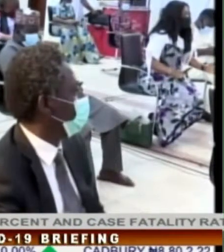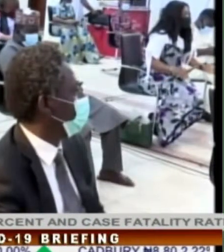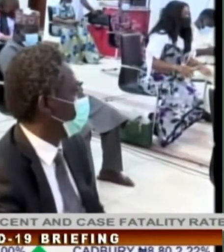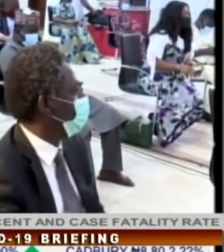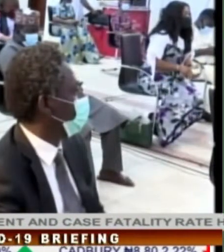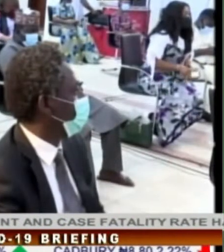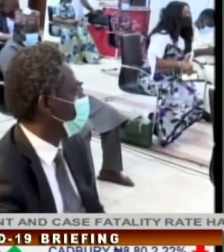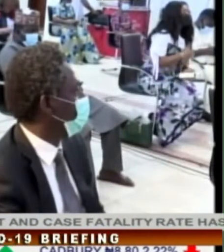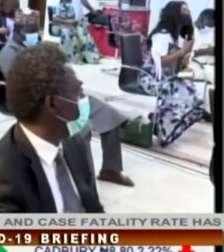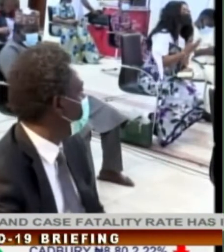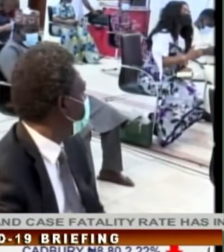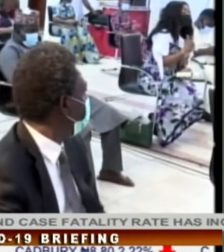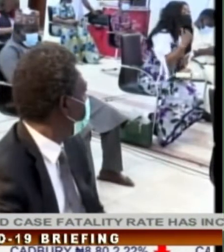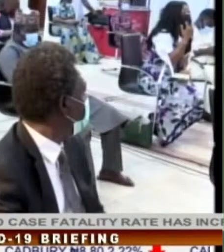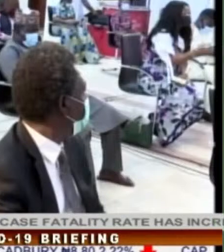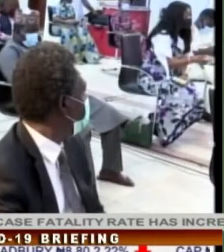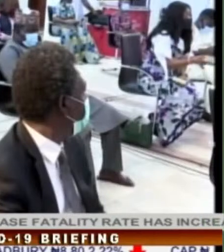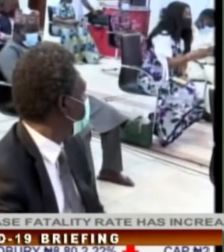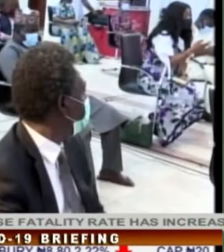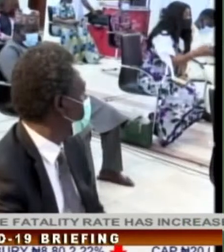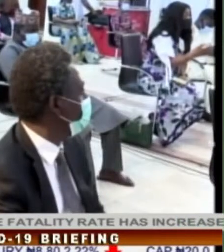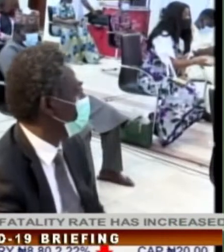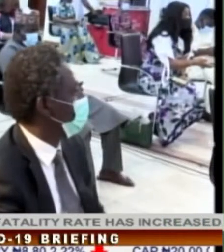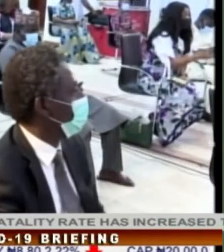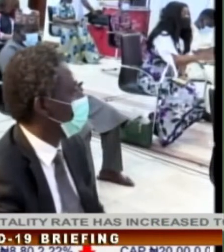I didn't get that question.